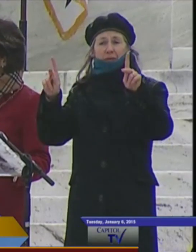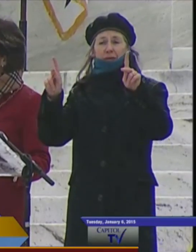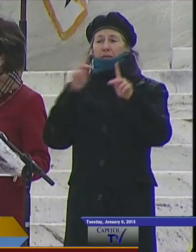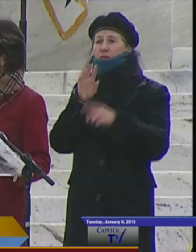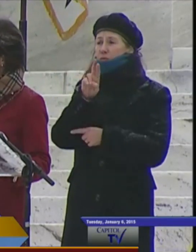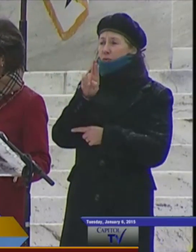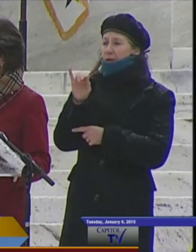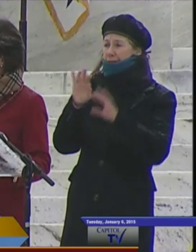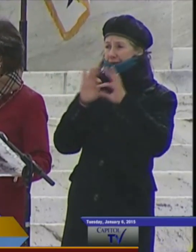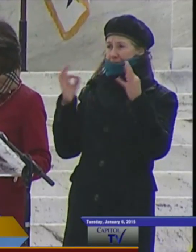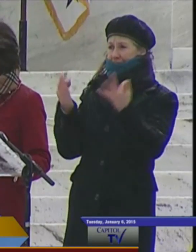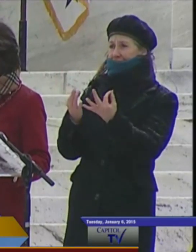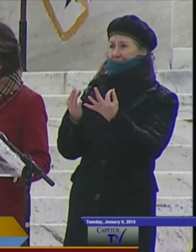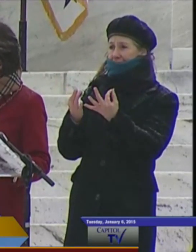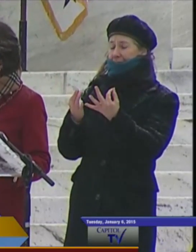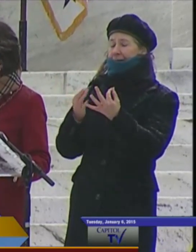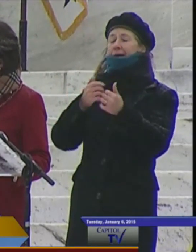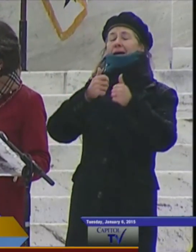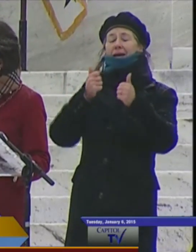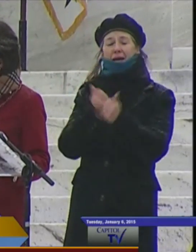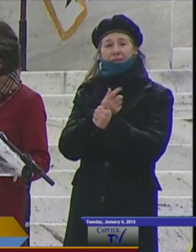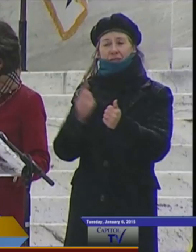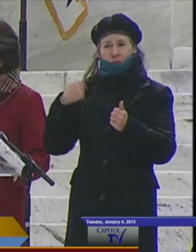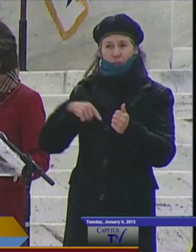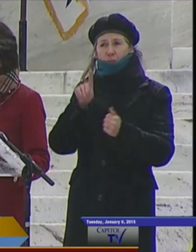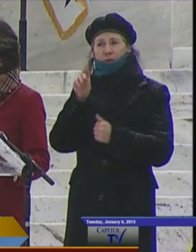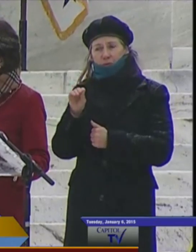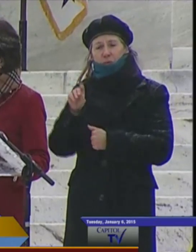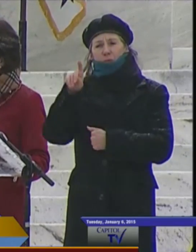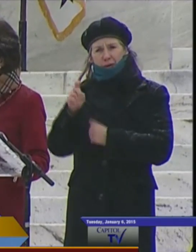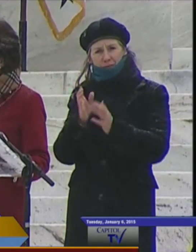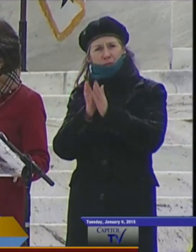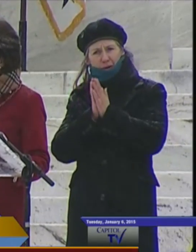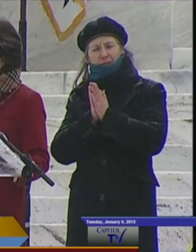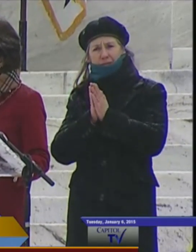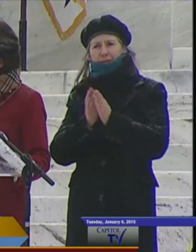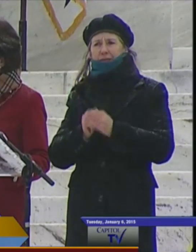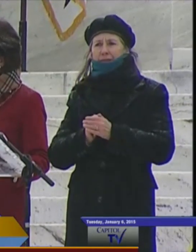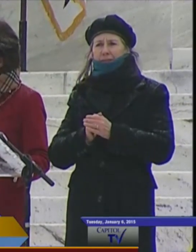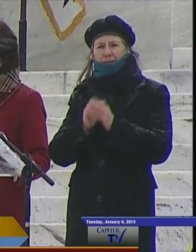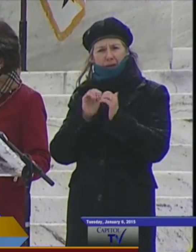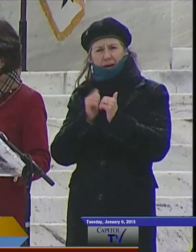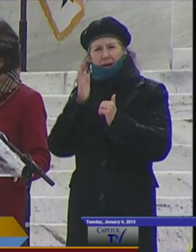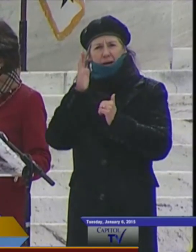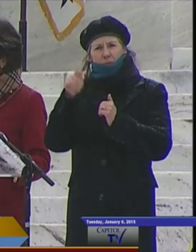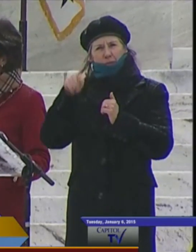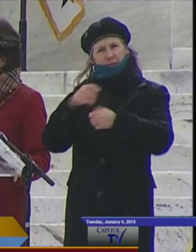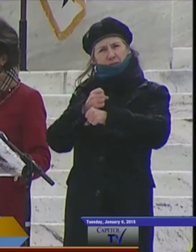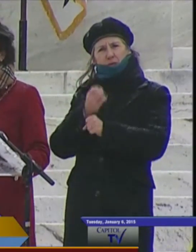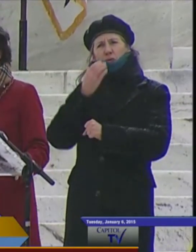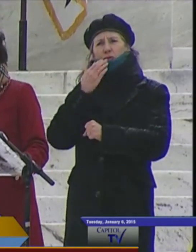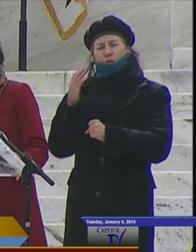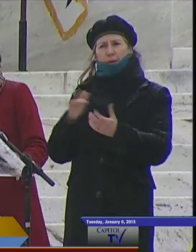Rhode Island families. In everything we do, we have to ask ourselves, how will this create